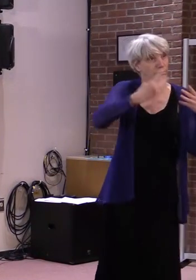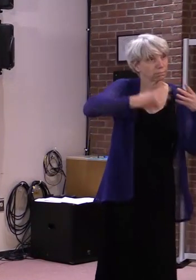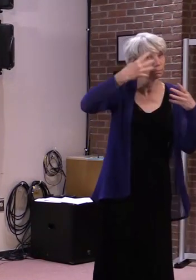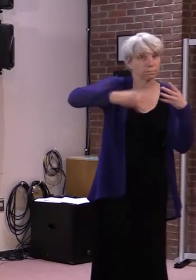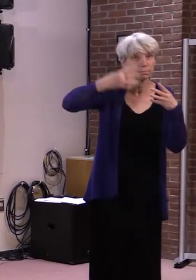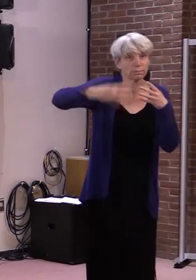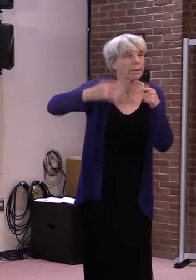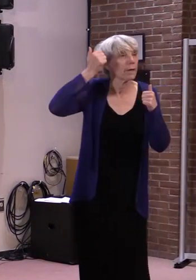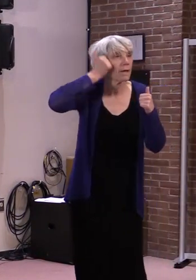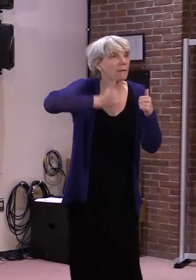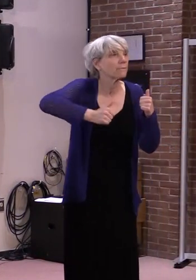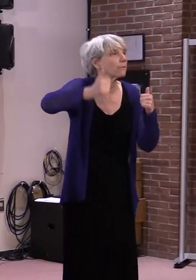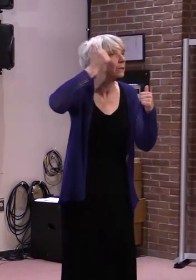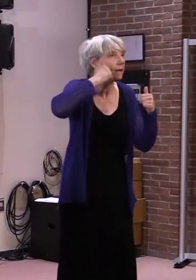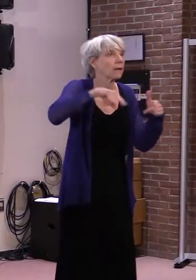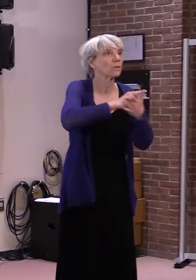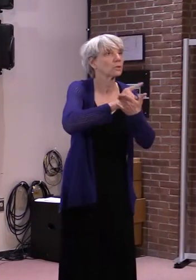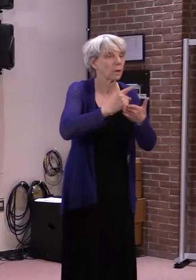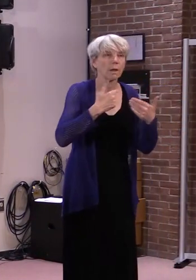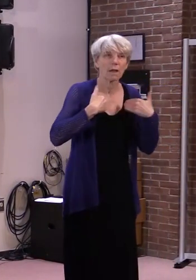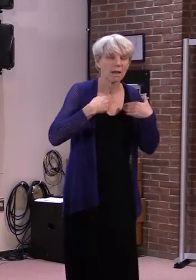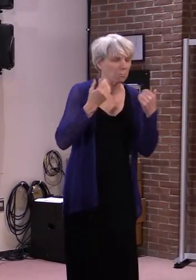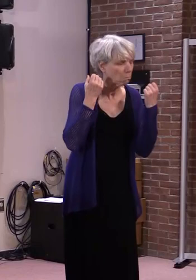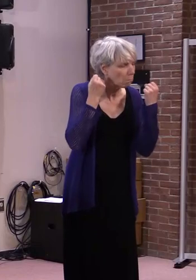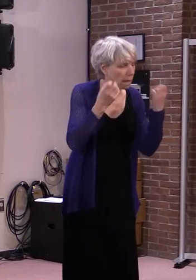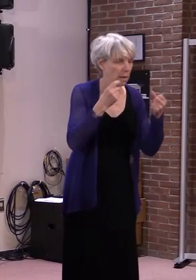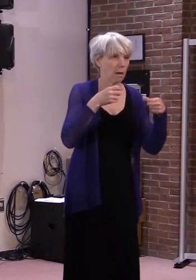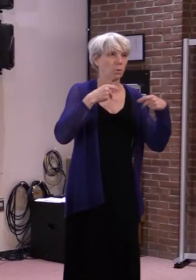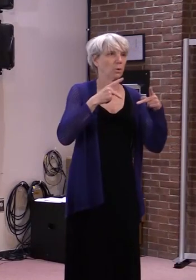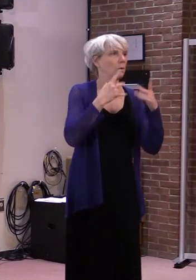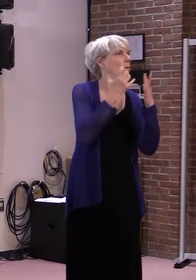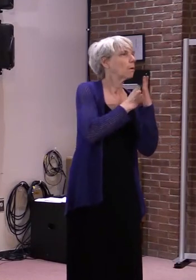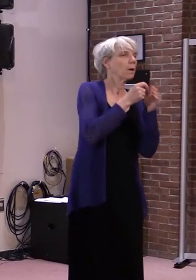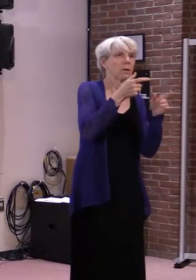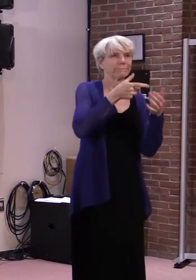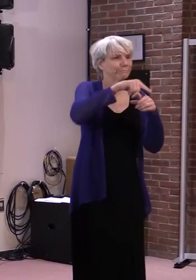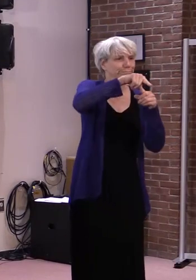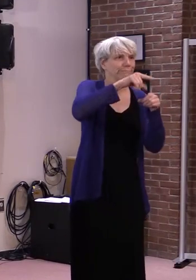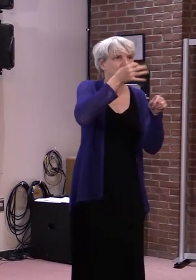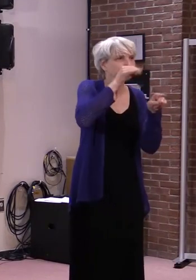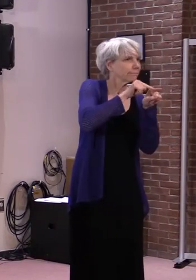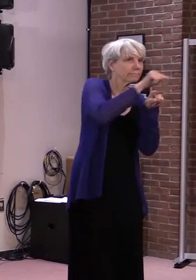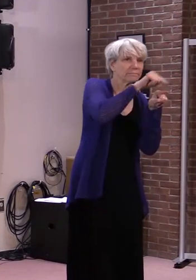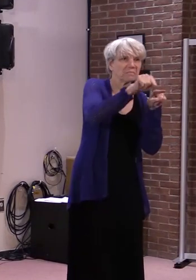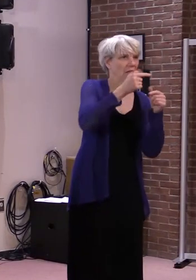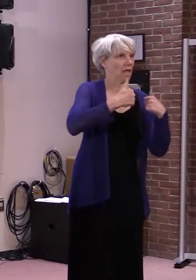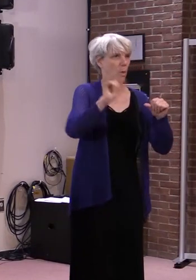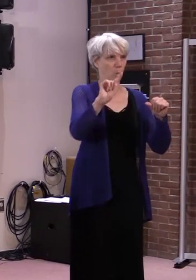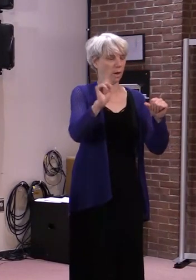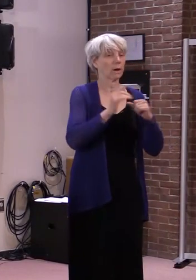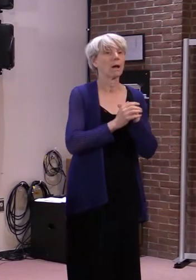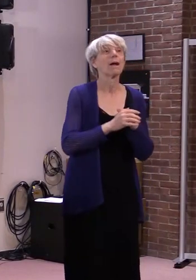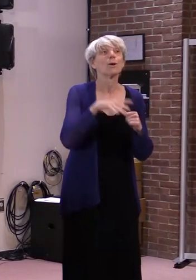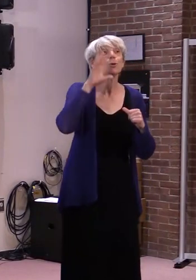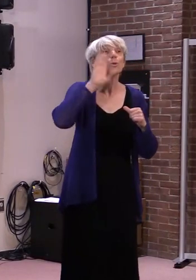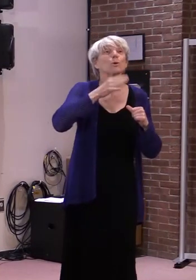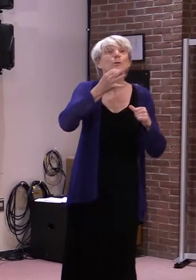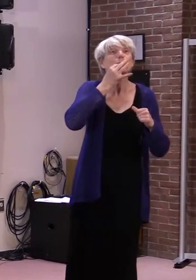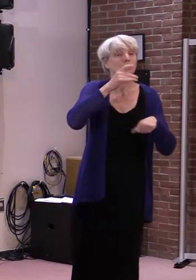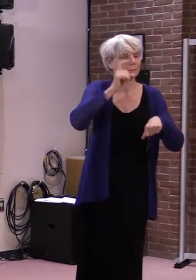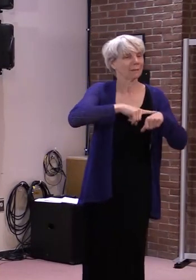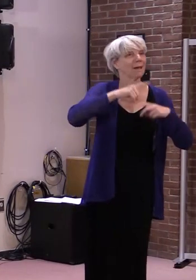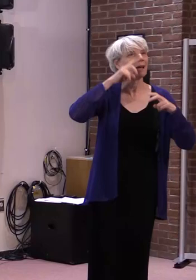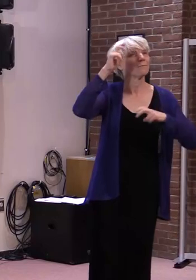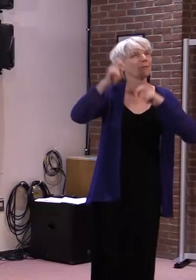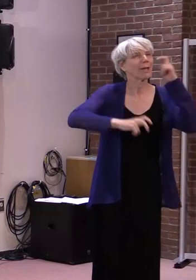offer many convenient opportunities to get vaccinated. And as you know, fair season is around the corner. Soon